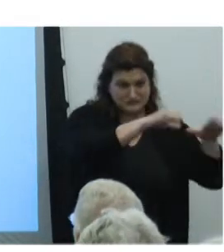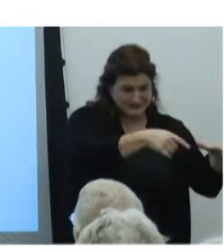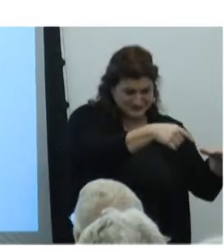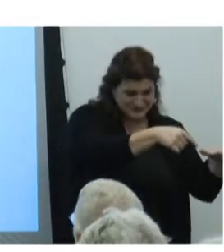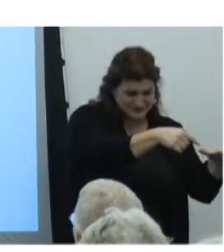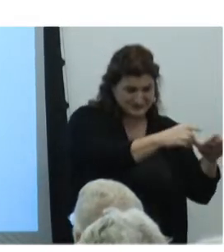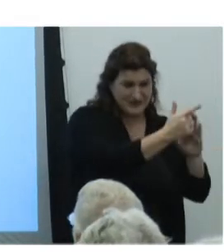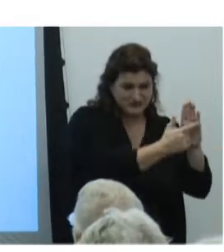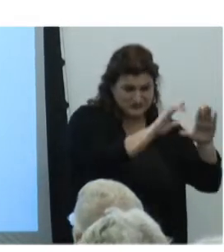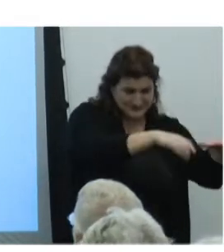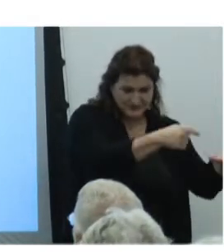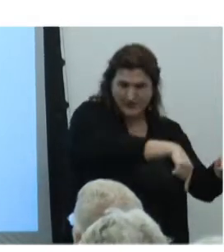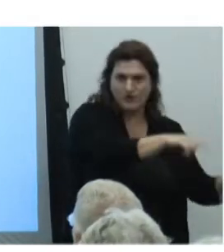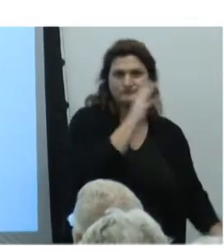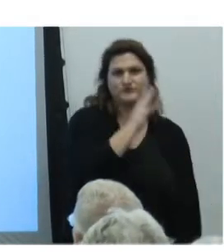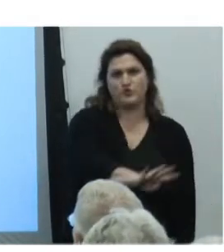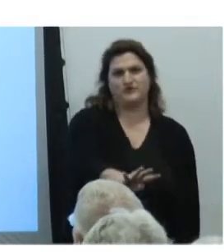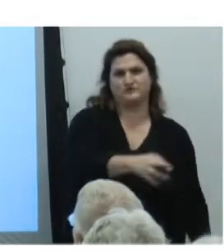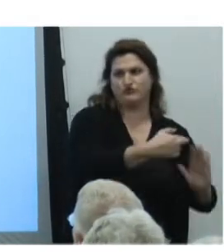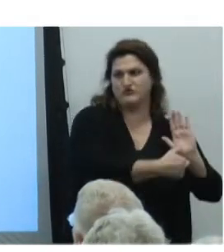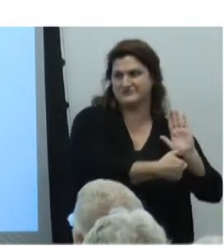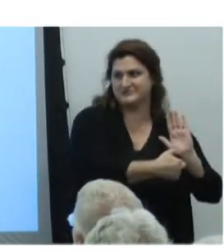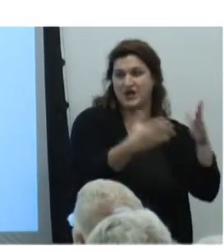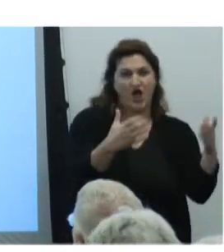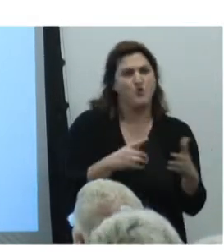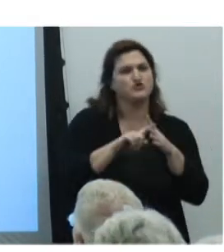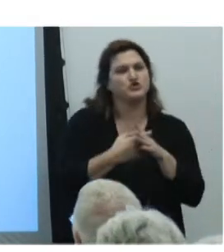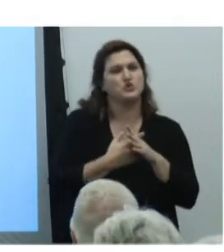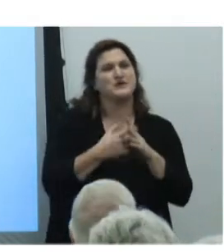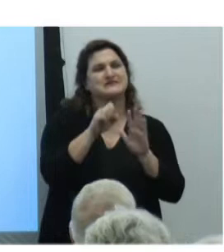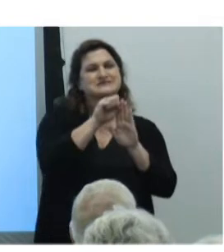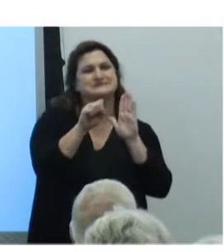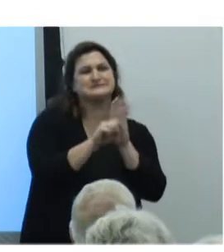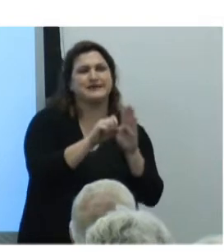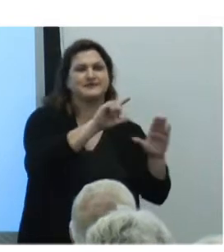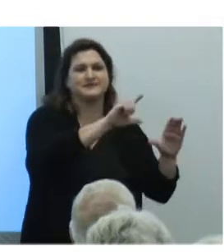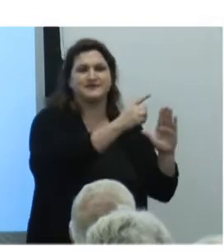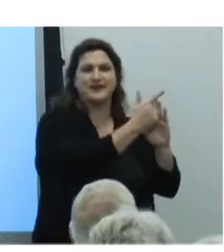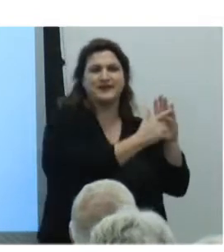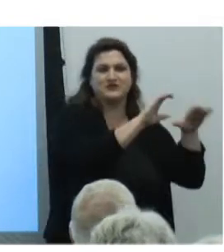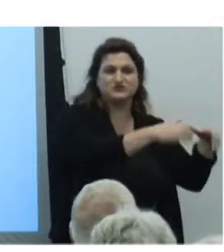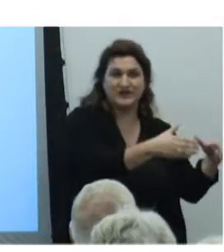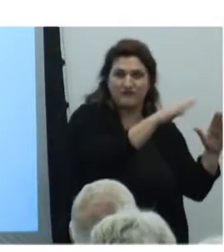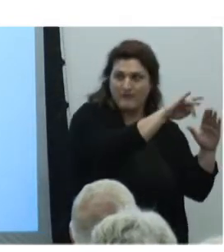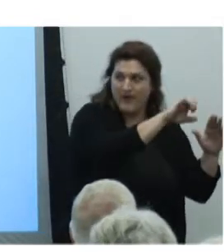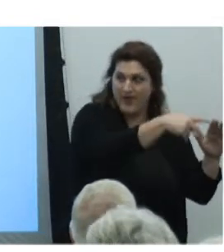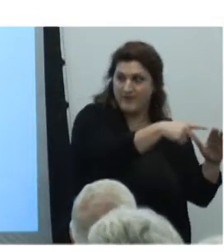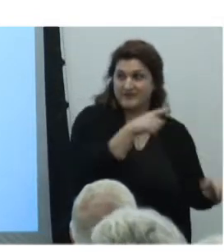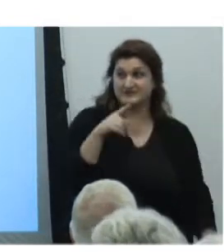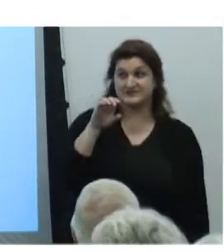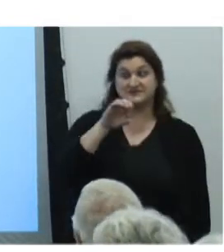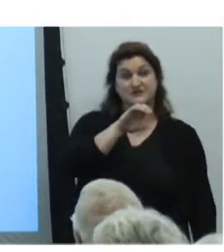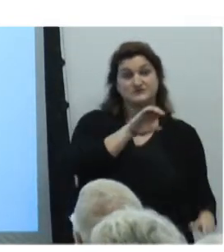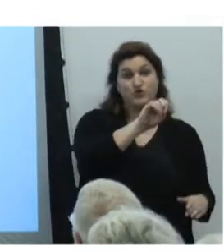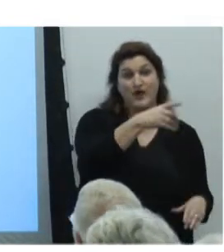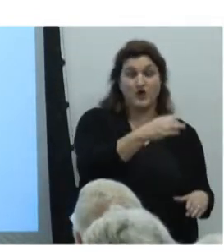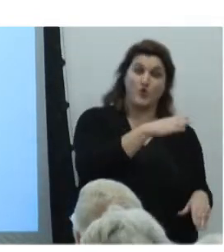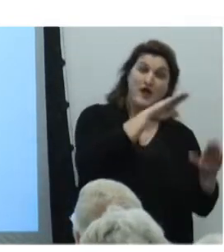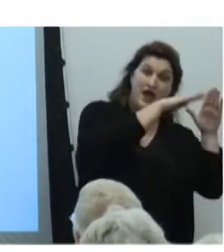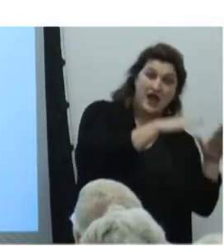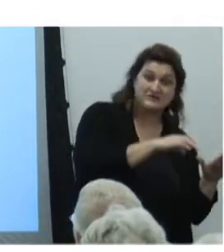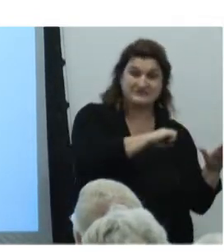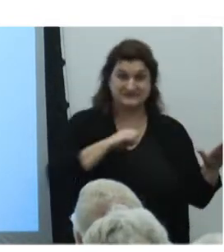with the state legislative maps. State legislative maps, this is the Ohio House and Ohio Senate, were found to